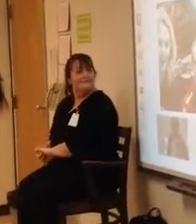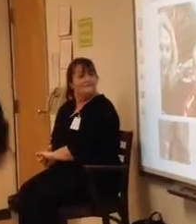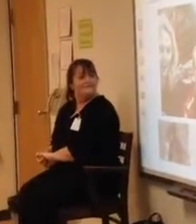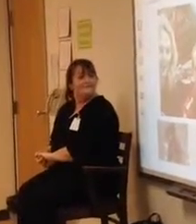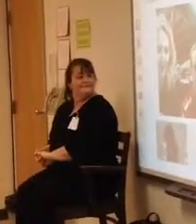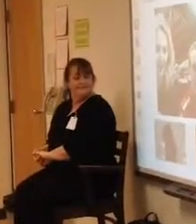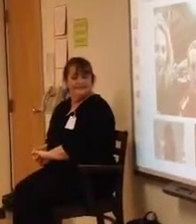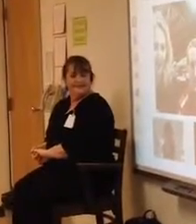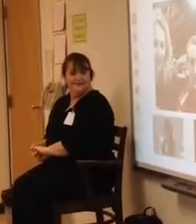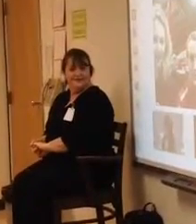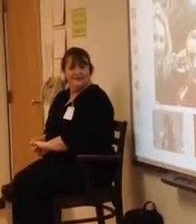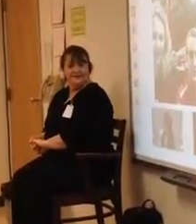Hello. I'm Canadian.